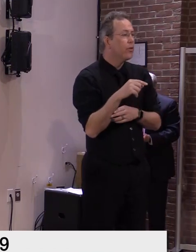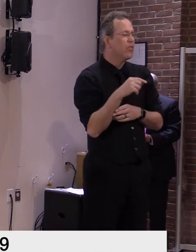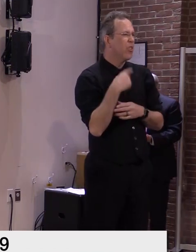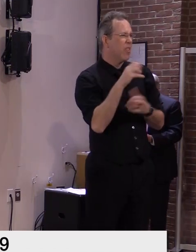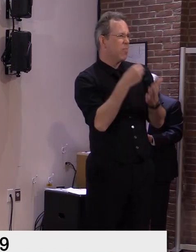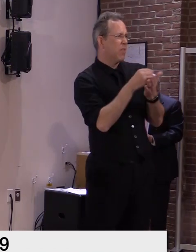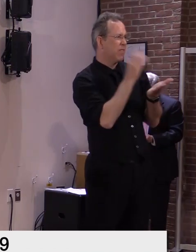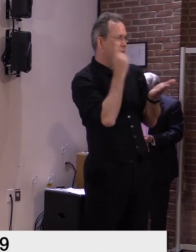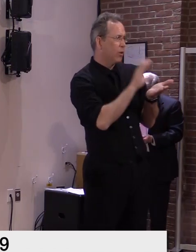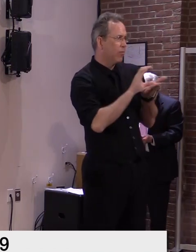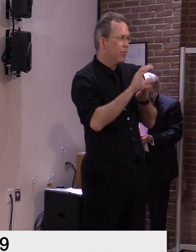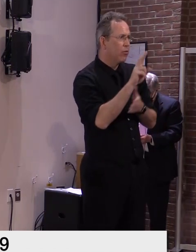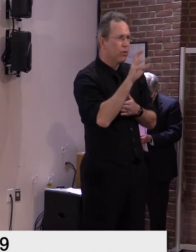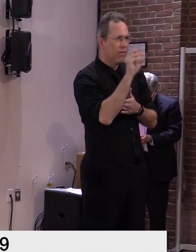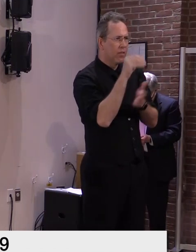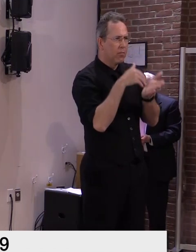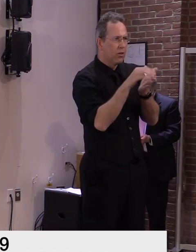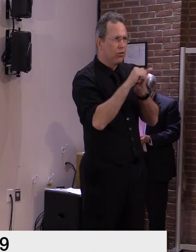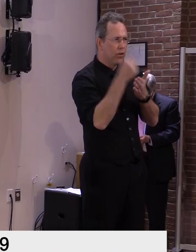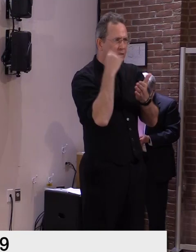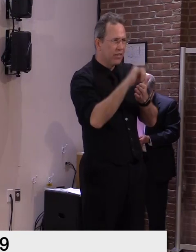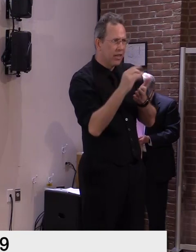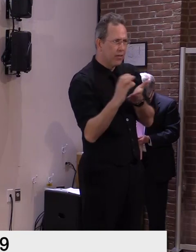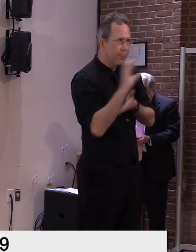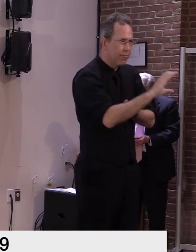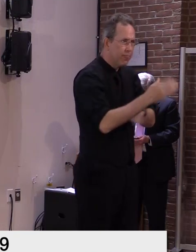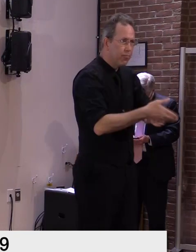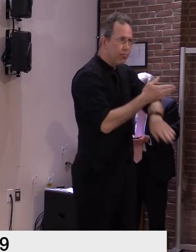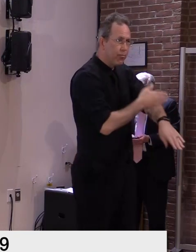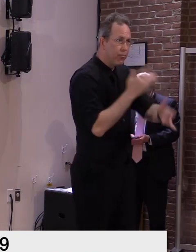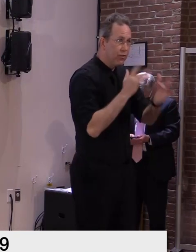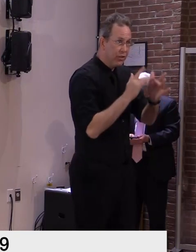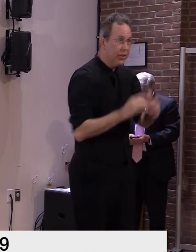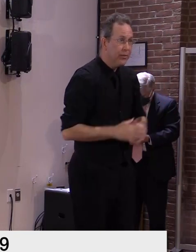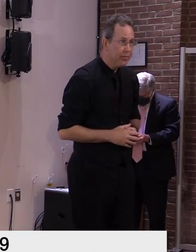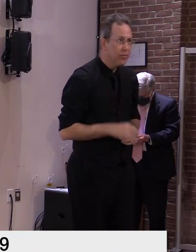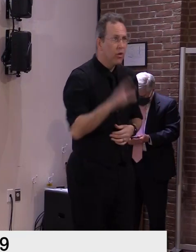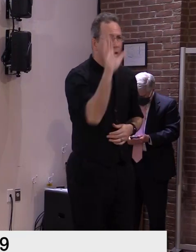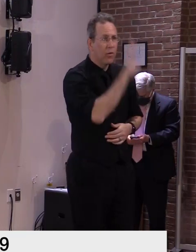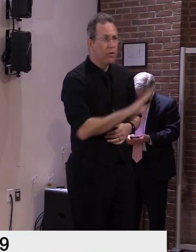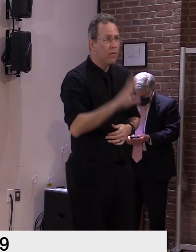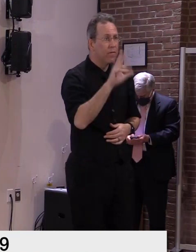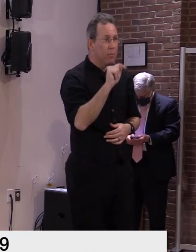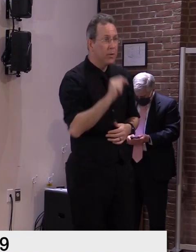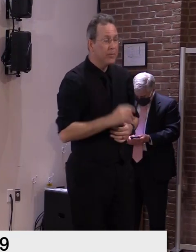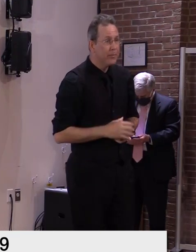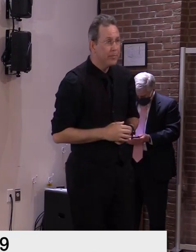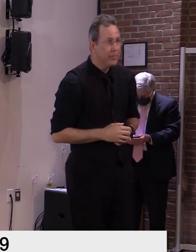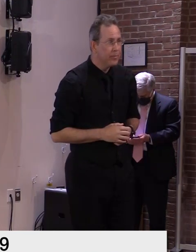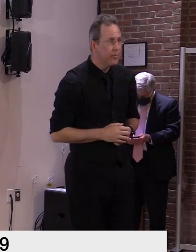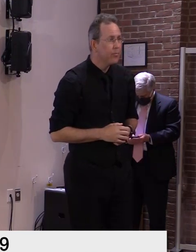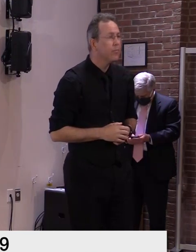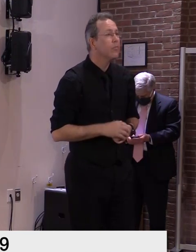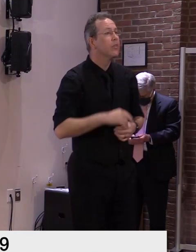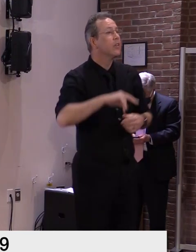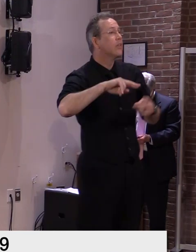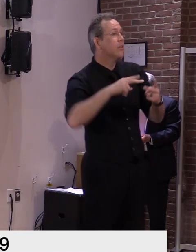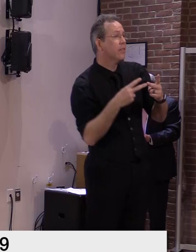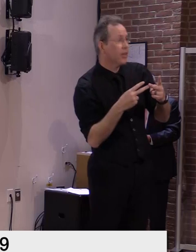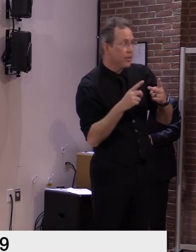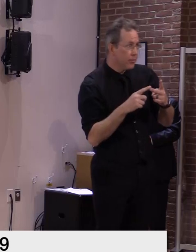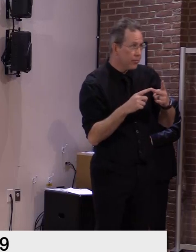all corners of the state are connected. Second, I'm recommending spending another